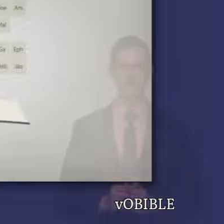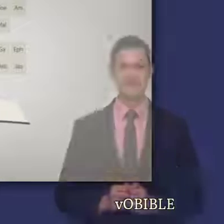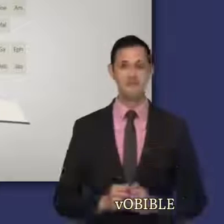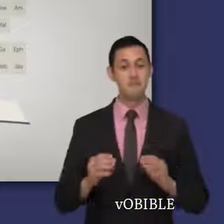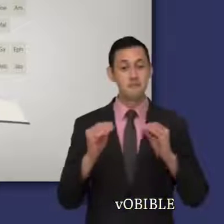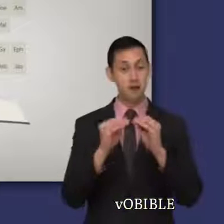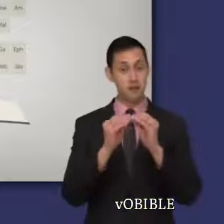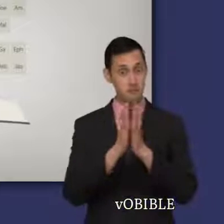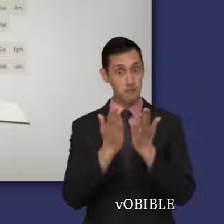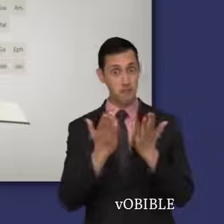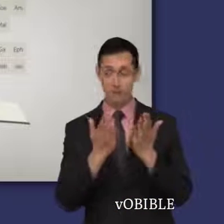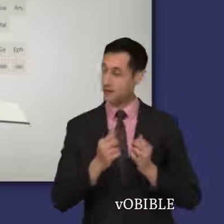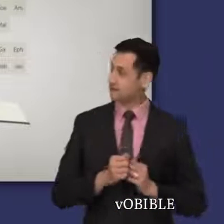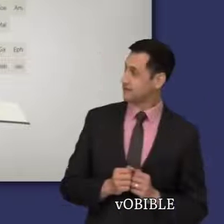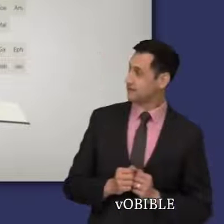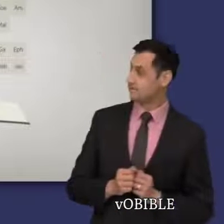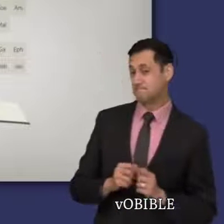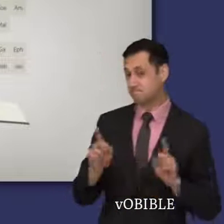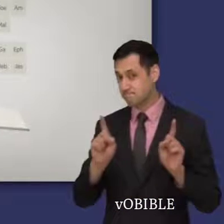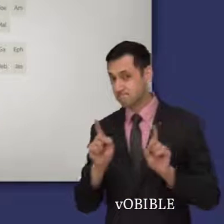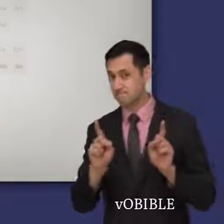An introduction to the book of Ruth.